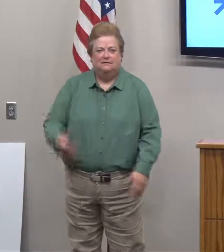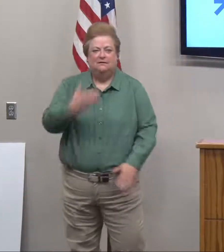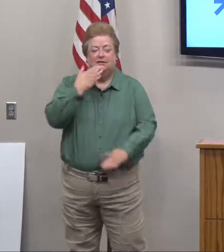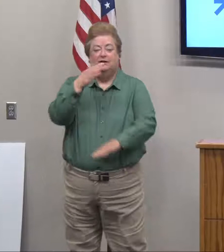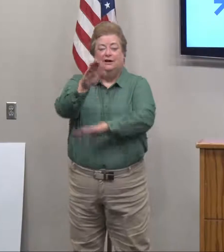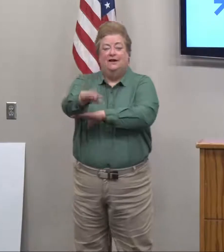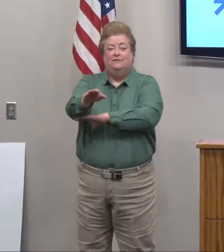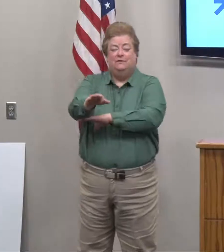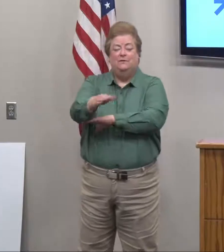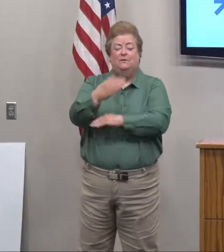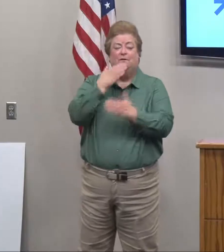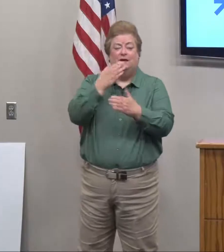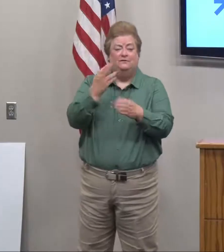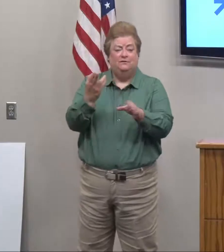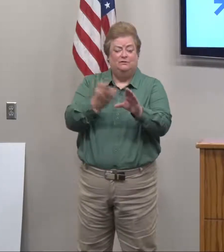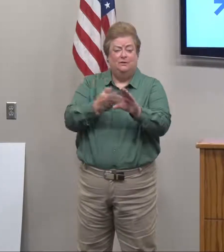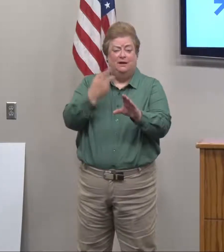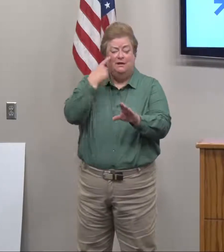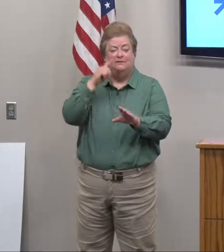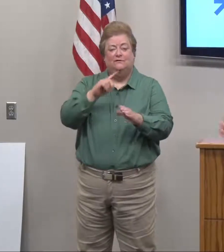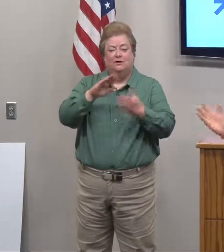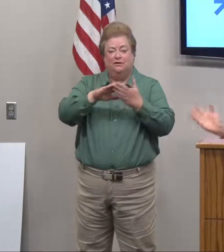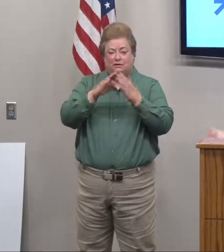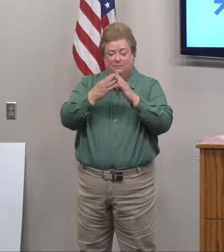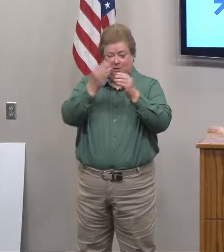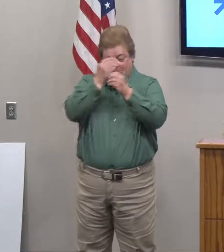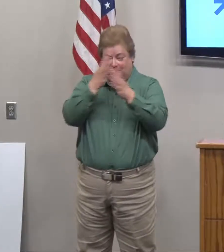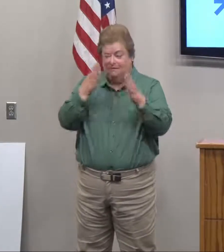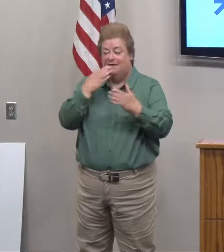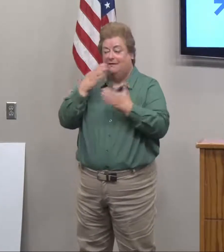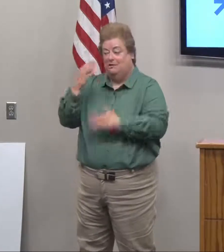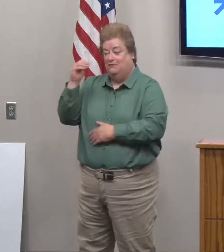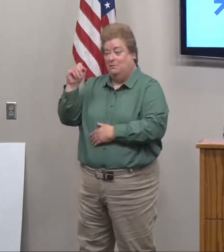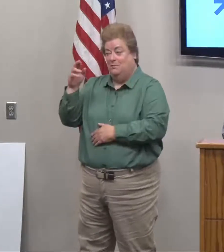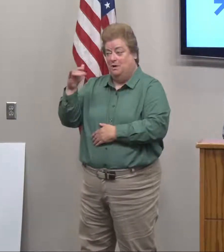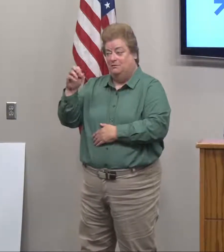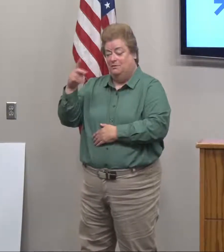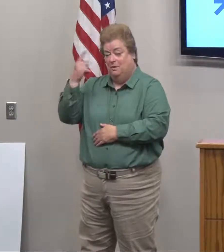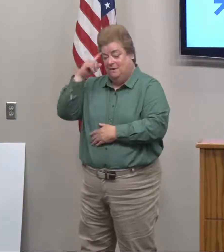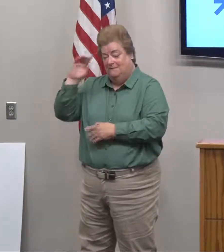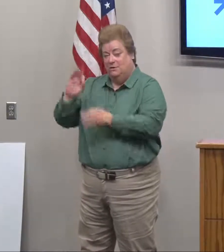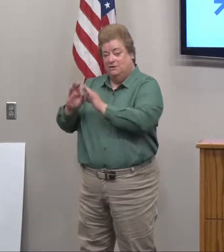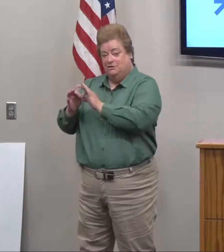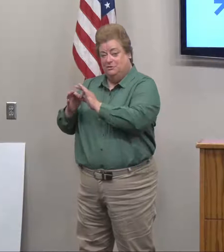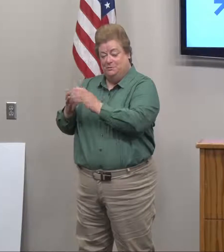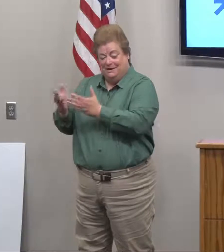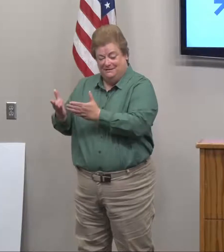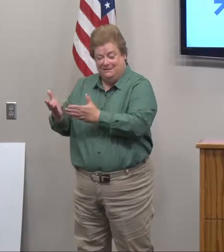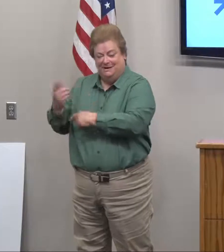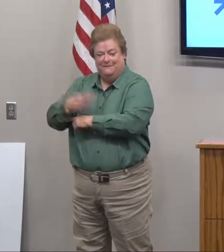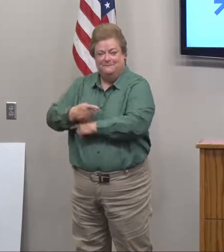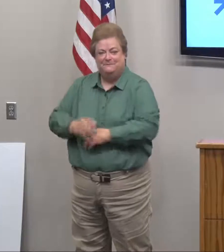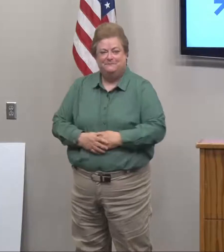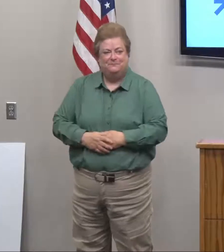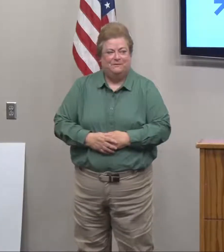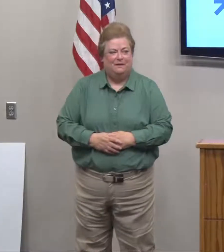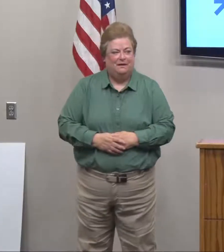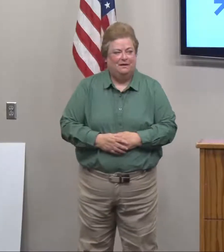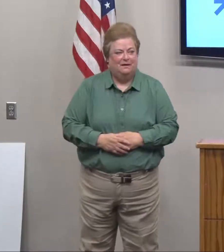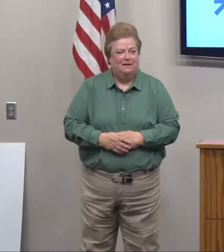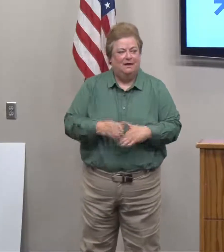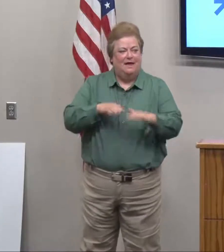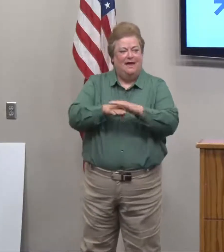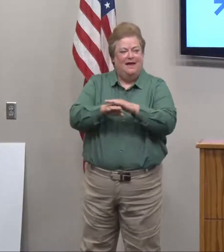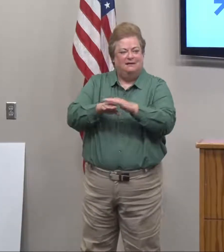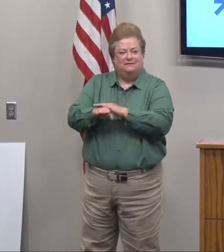afternoon, and thank you for joining us for this community briefing today, and thank you to Margie Prop for providing interpretation services. Access to